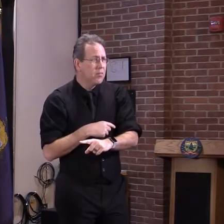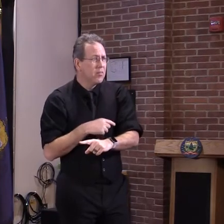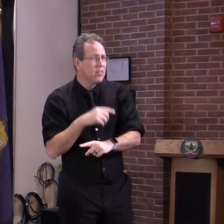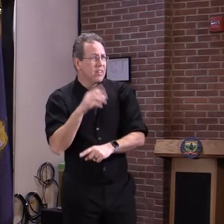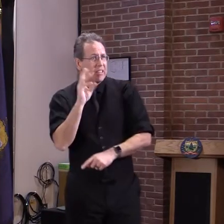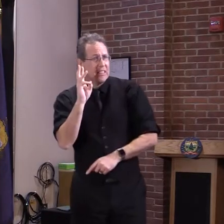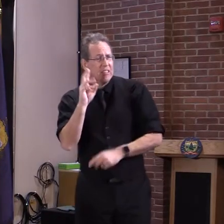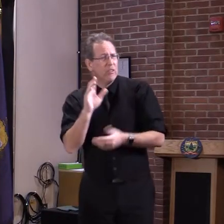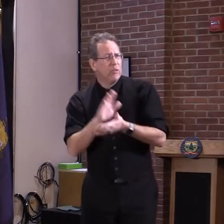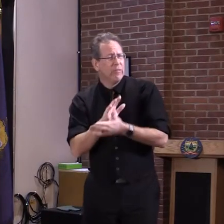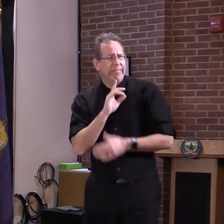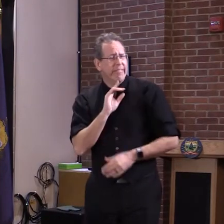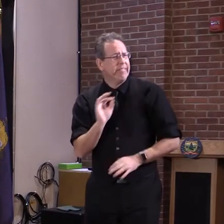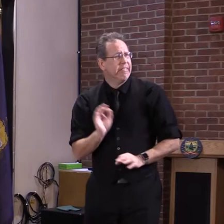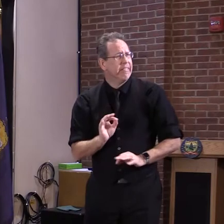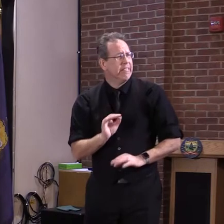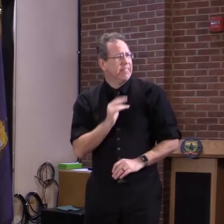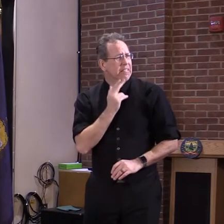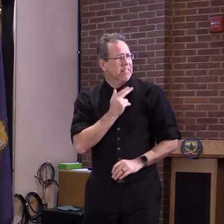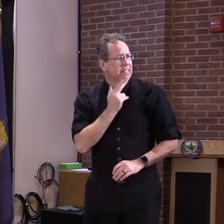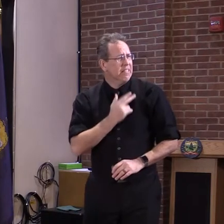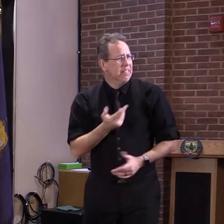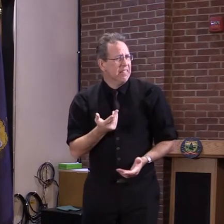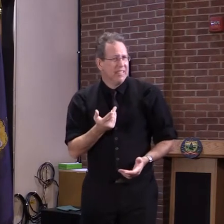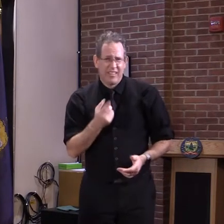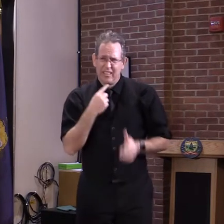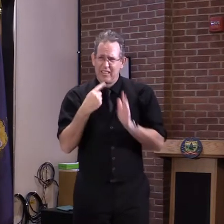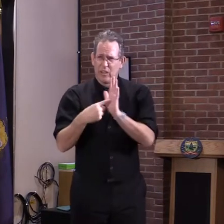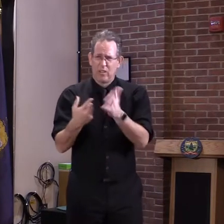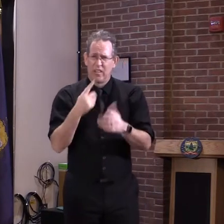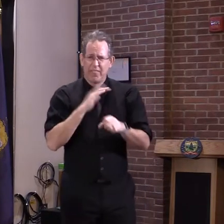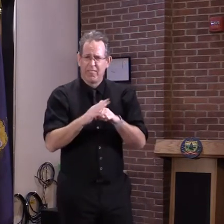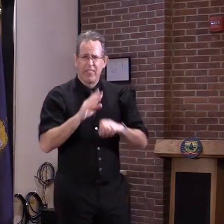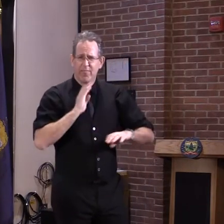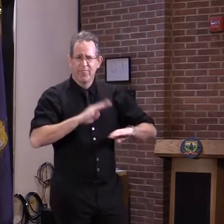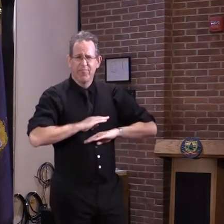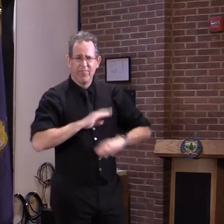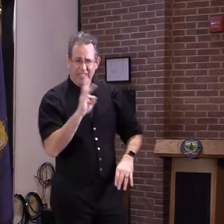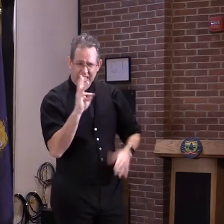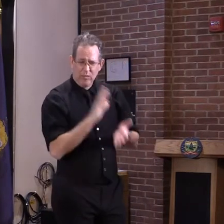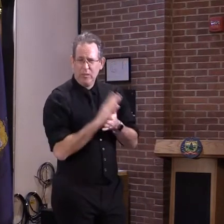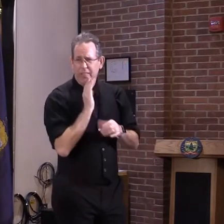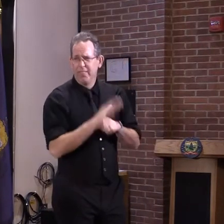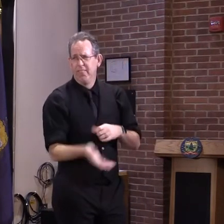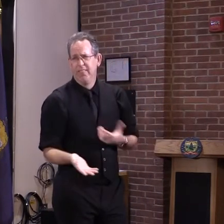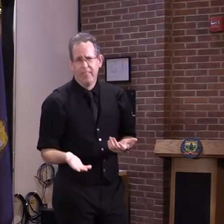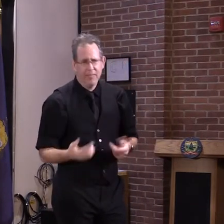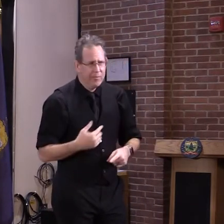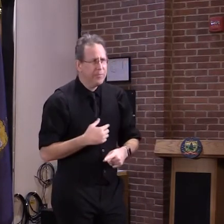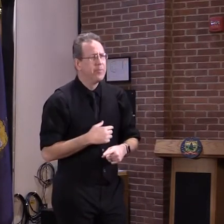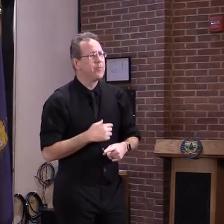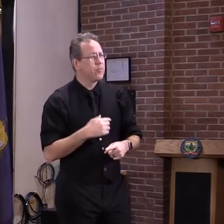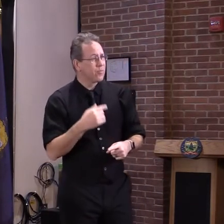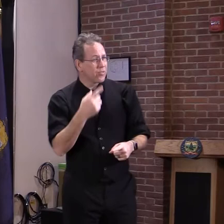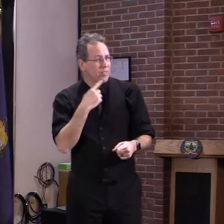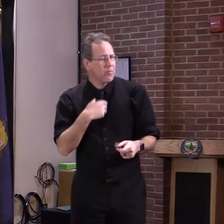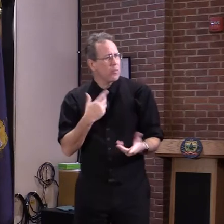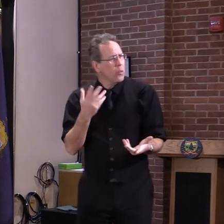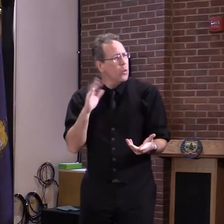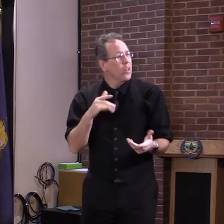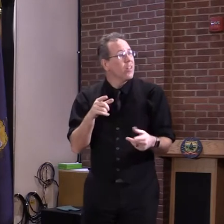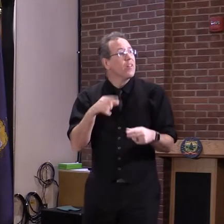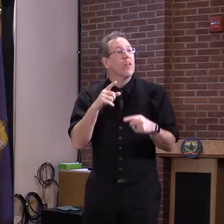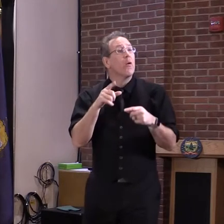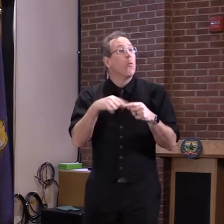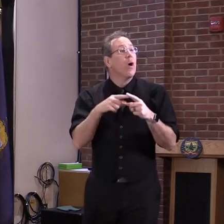threshold, which, if I recall, is also the threshold for students to take off their masks if and when